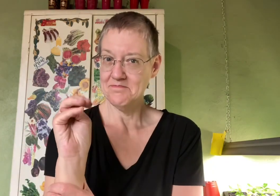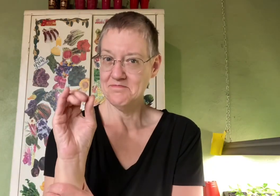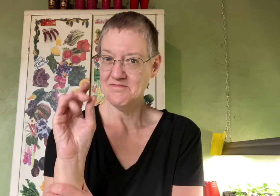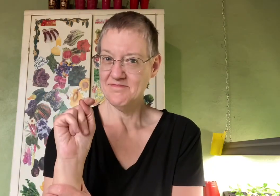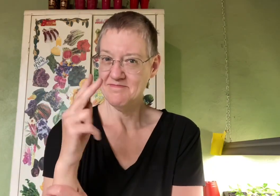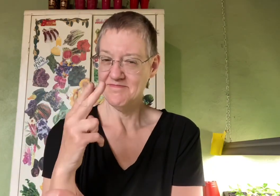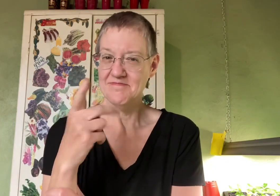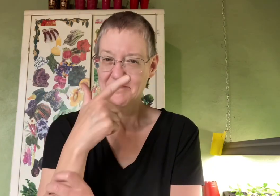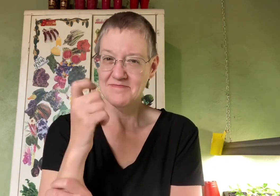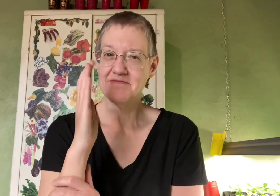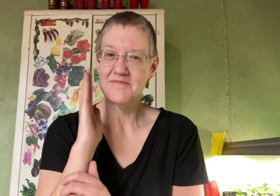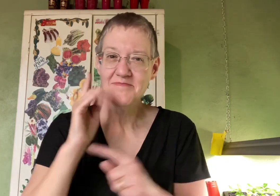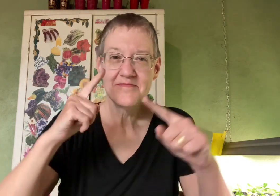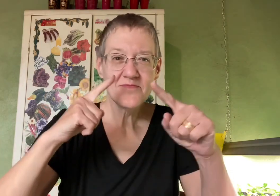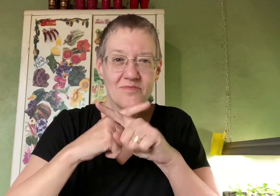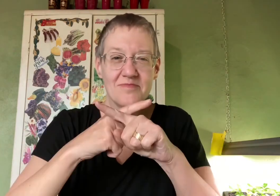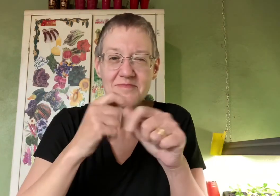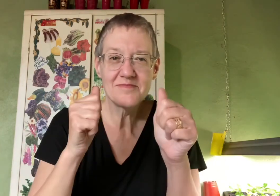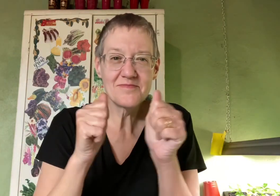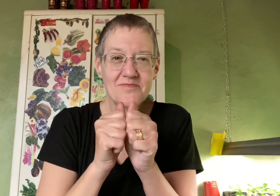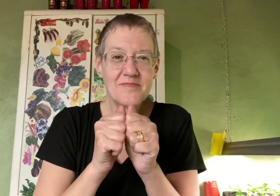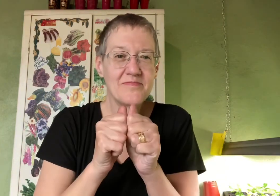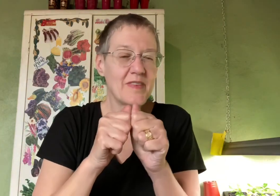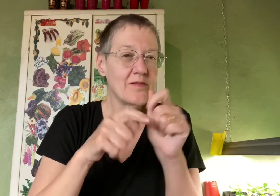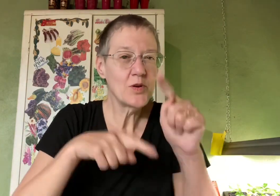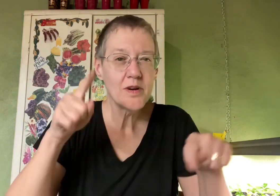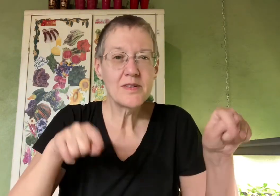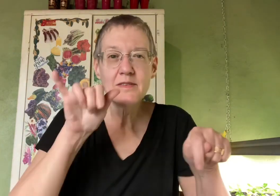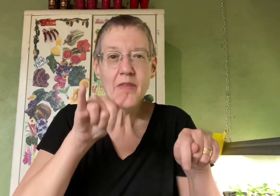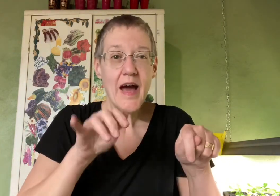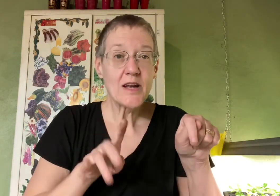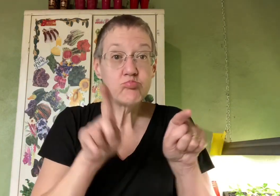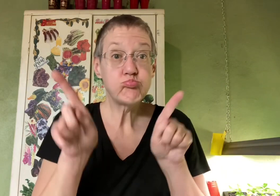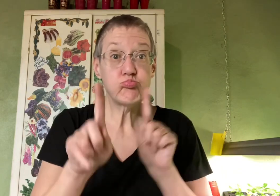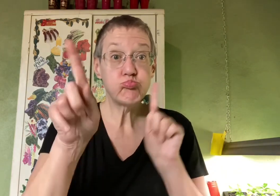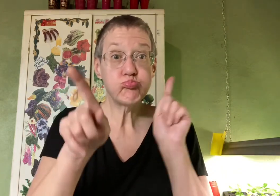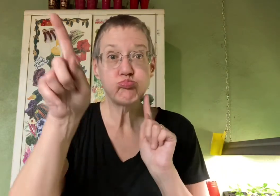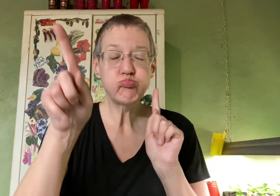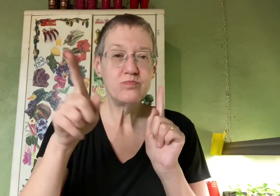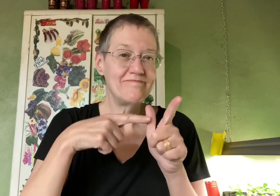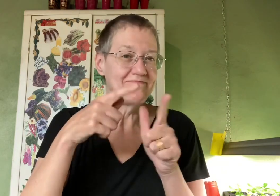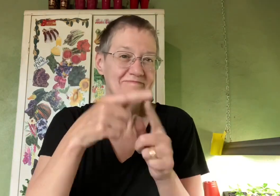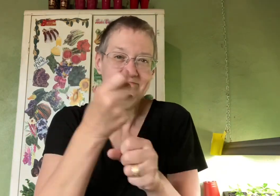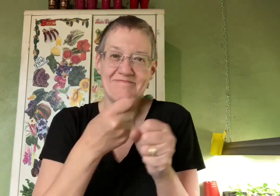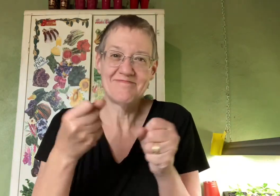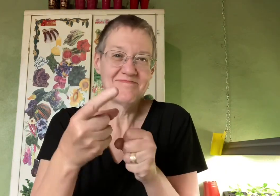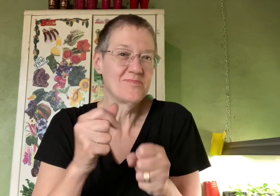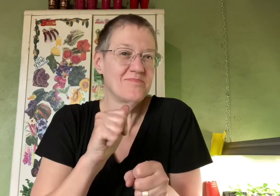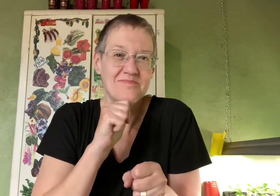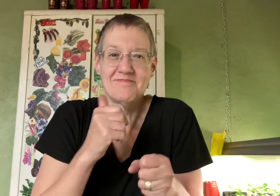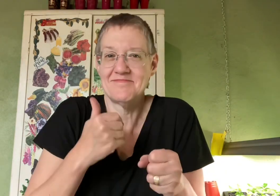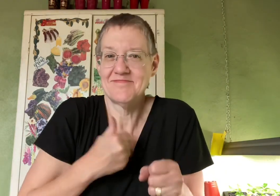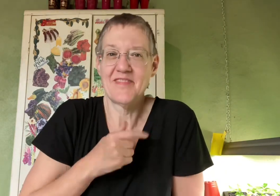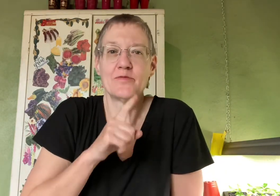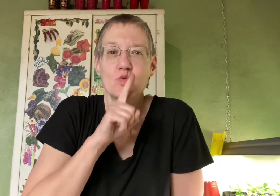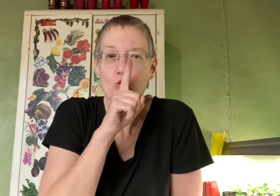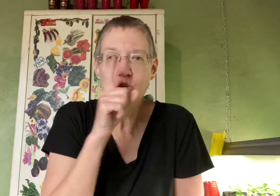that variety, because they're going to cross with all these other multi-branching variety, and